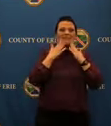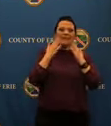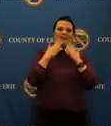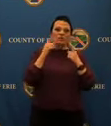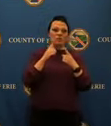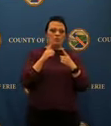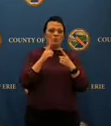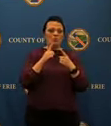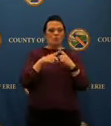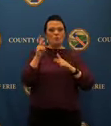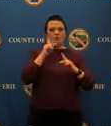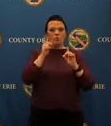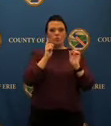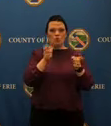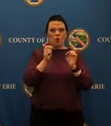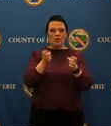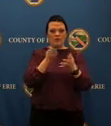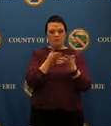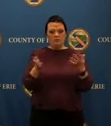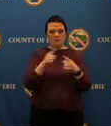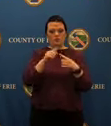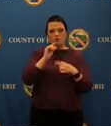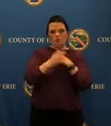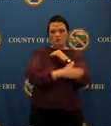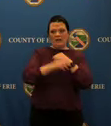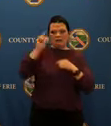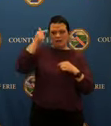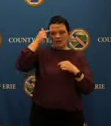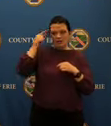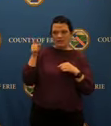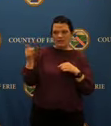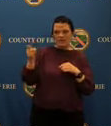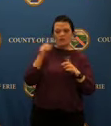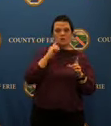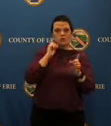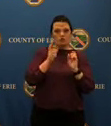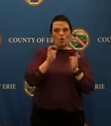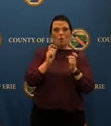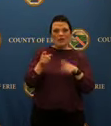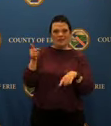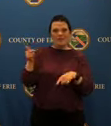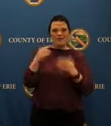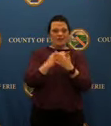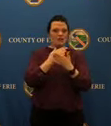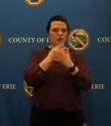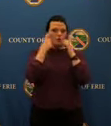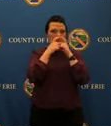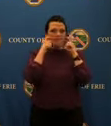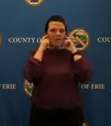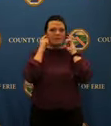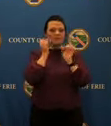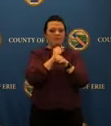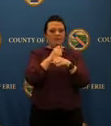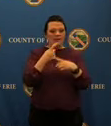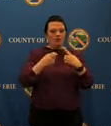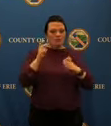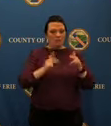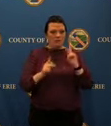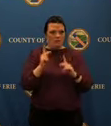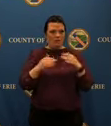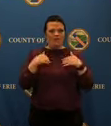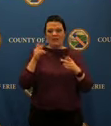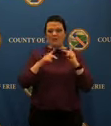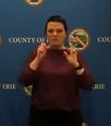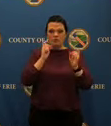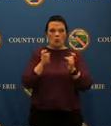who've donated items to county government. These were actually donated, some of these new masks that were made up by folks. We've had people